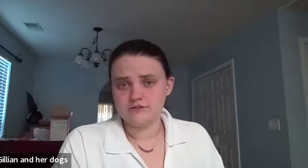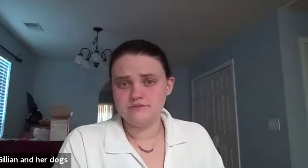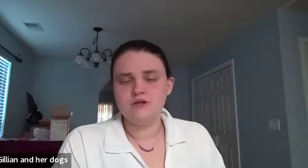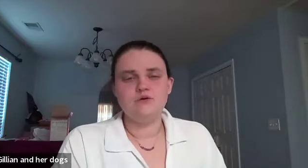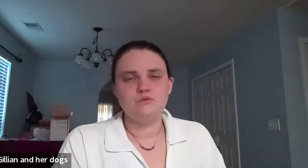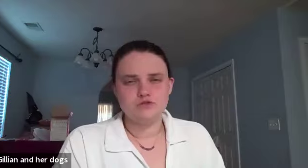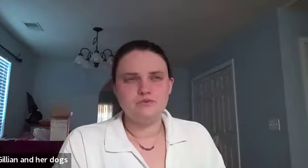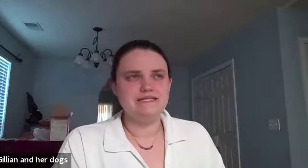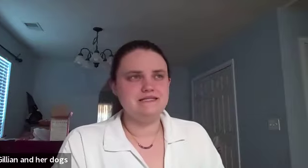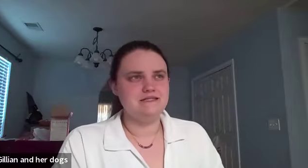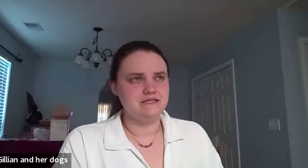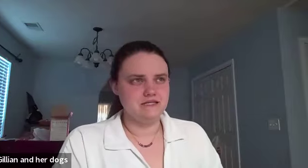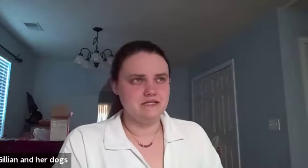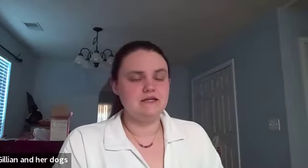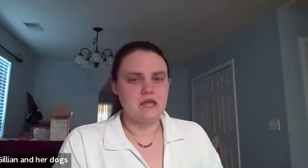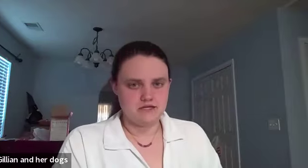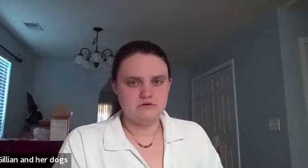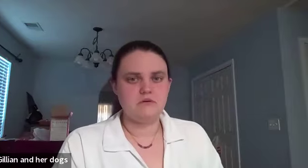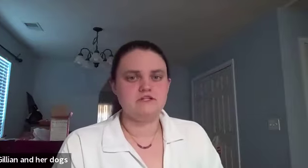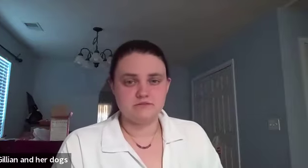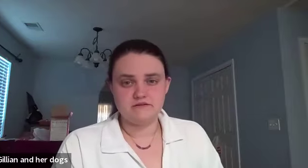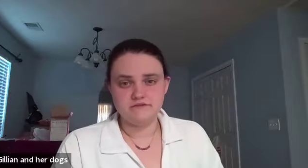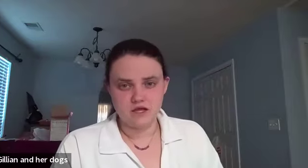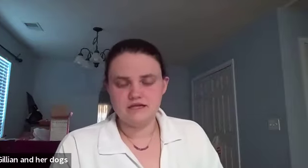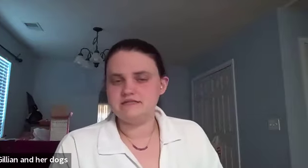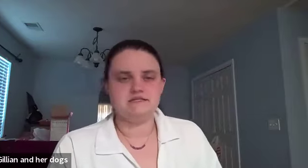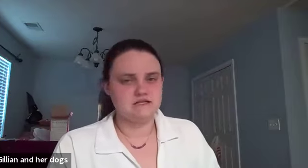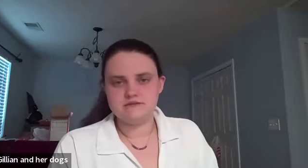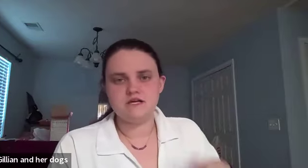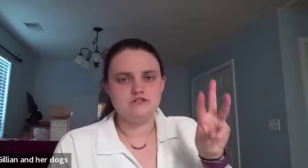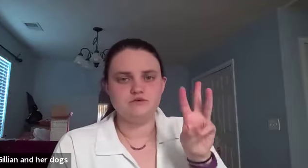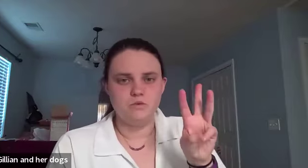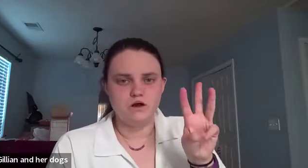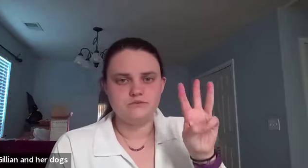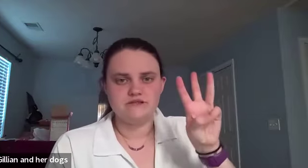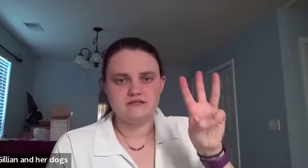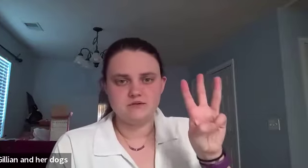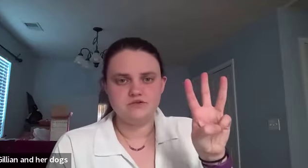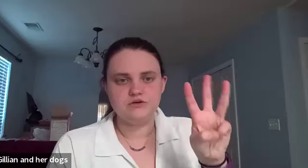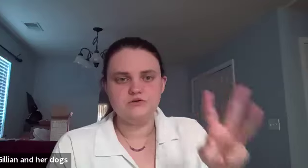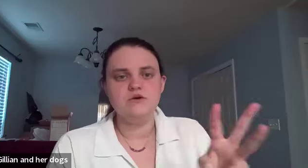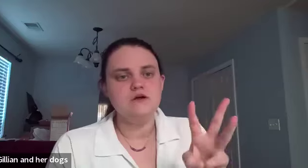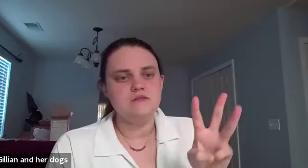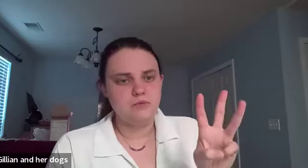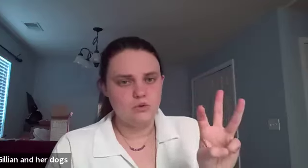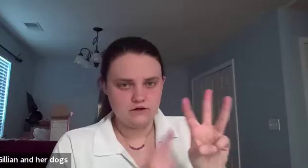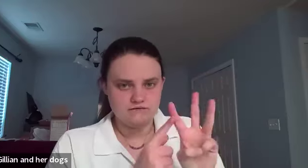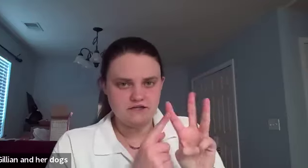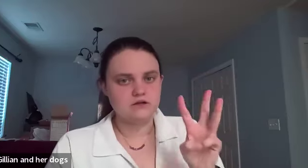water, which we did last week when we talked about a flood, is the exact same sign. So water with that W, the pointer finger